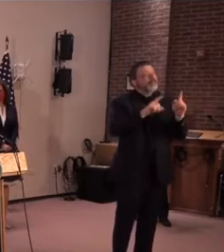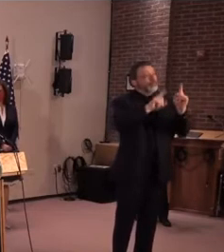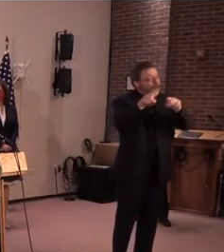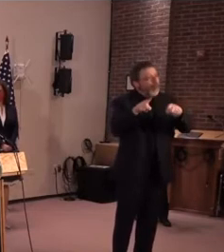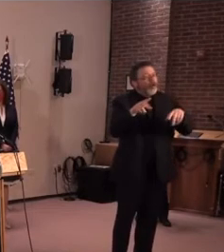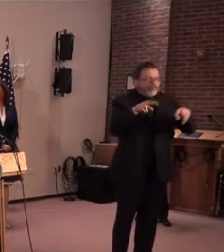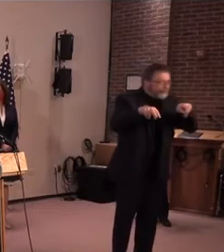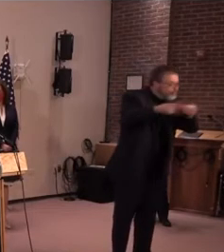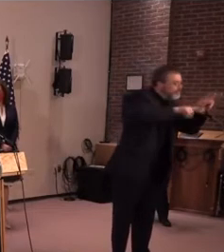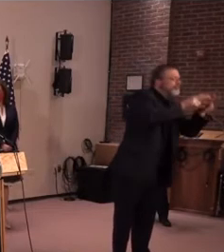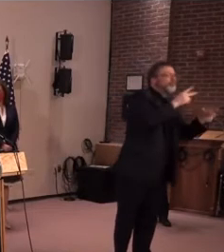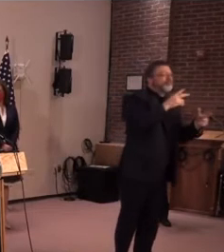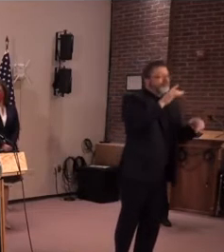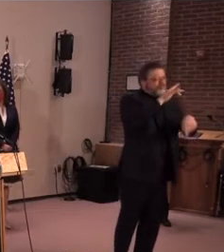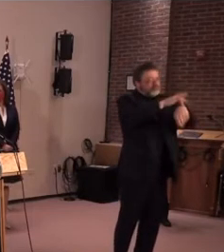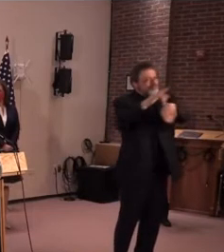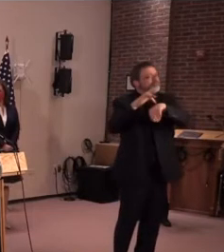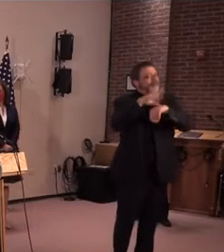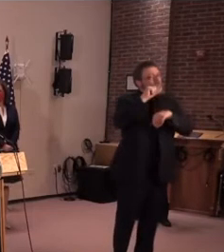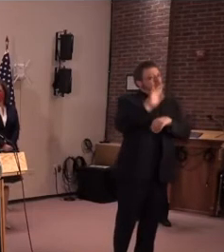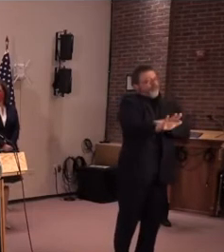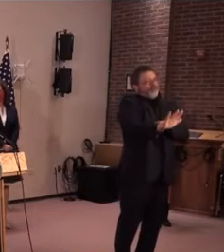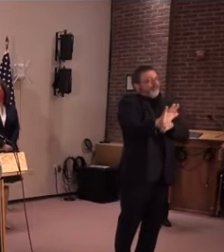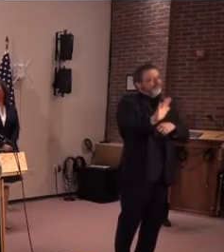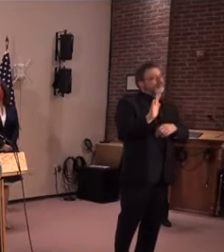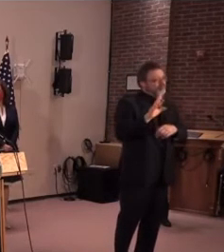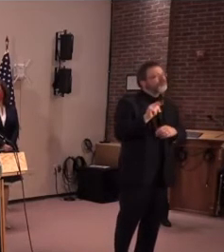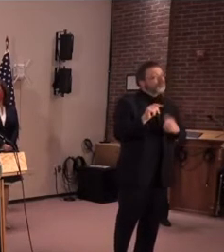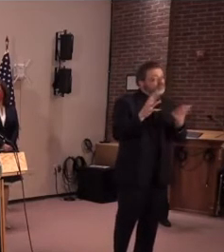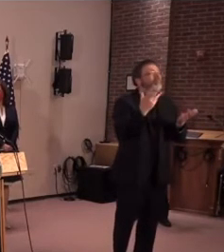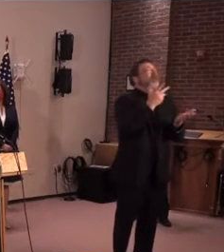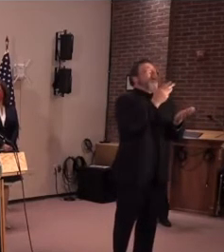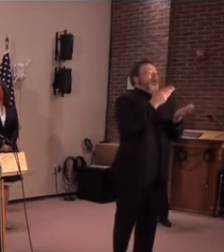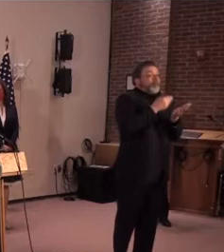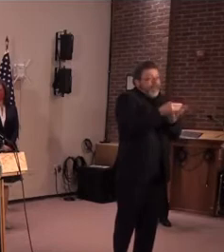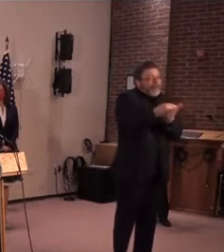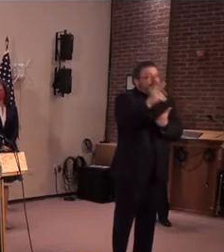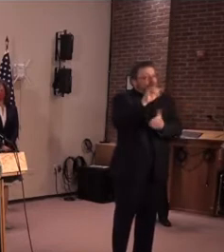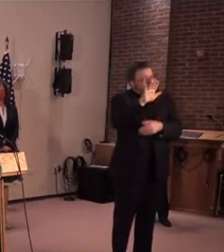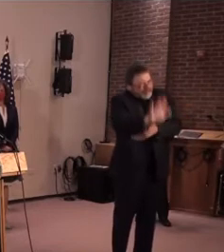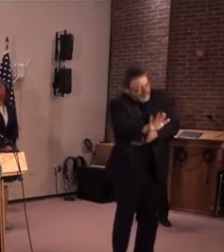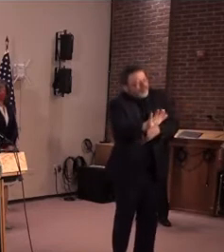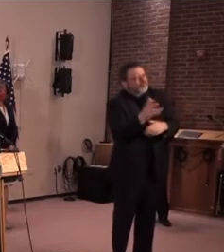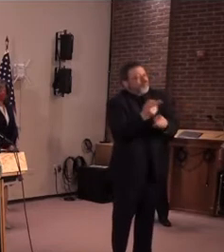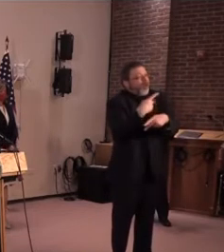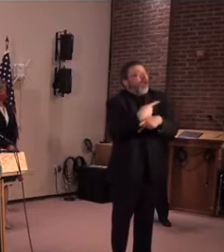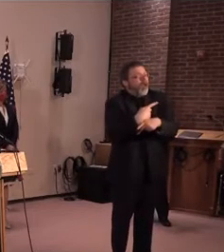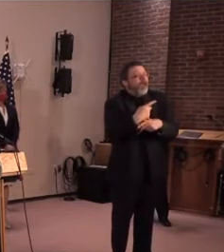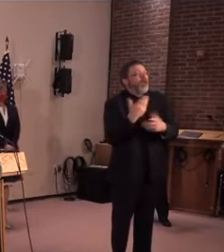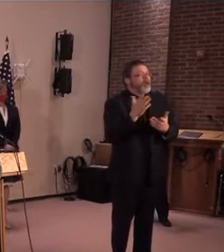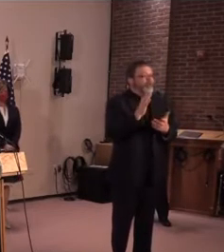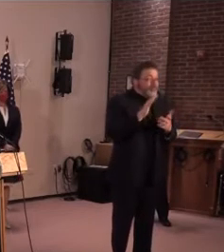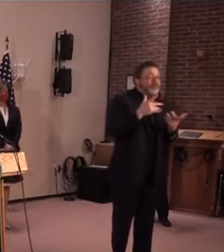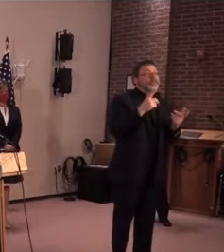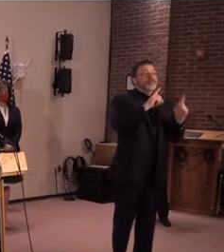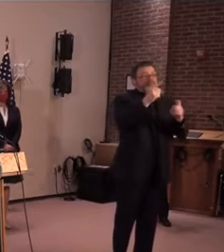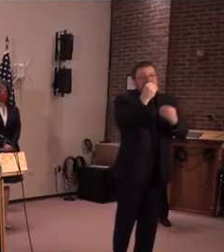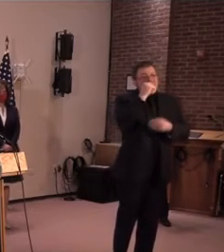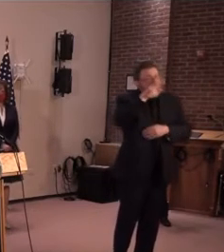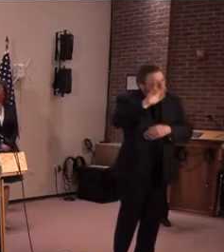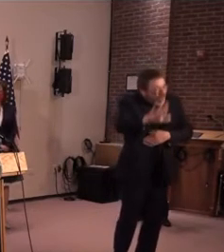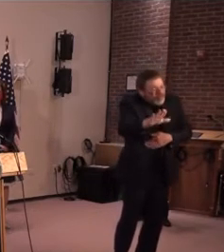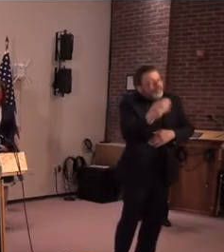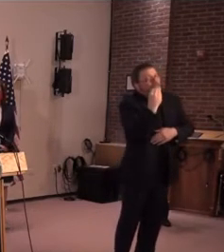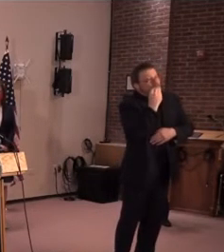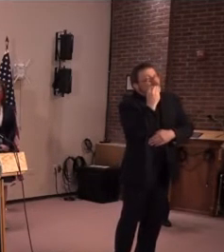By promoting local consumer spending throughout Vermont, we can provide an immediate boost to our restaurants, retailers, and